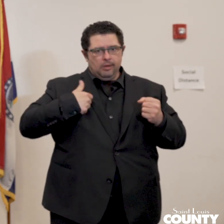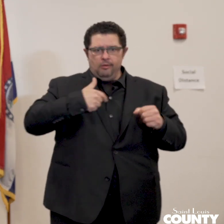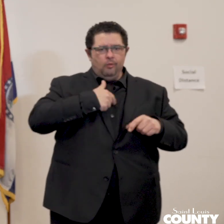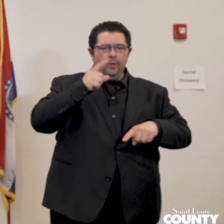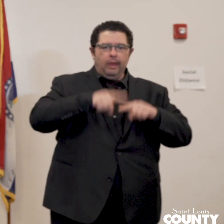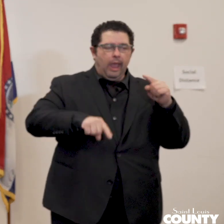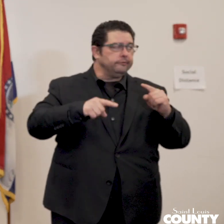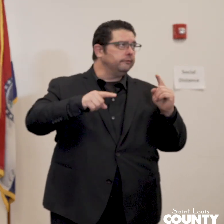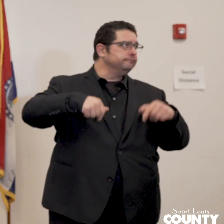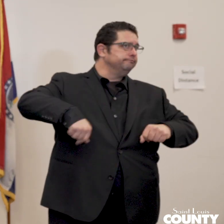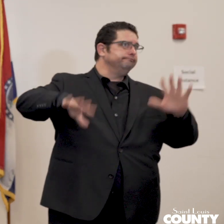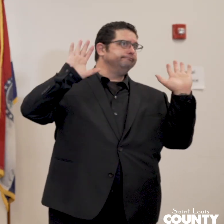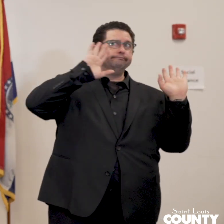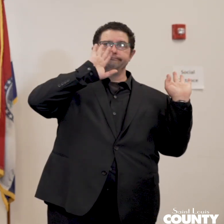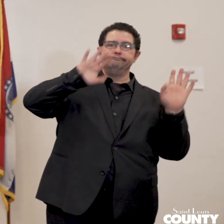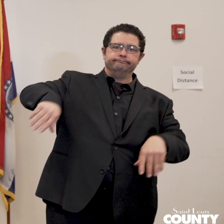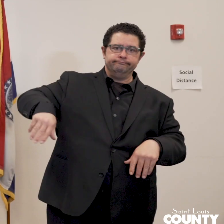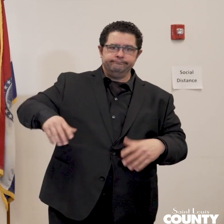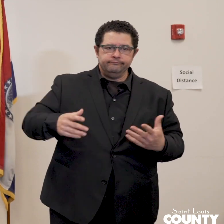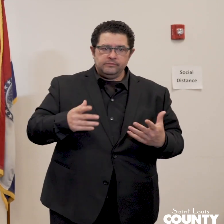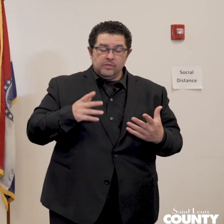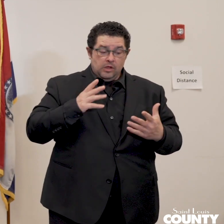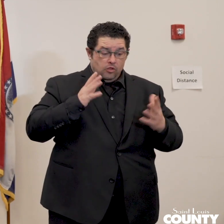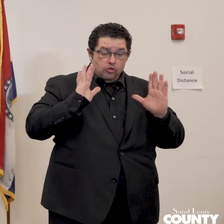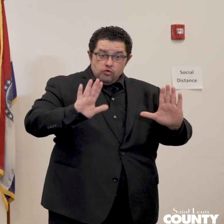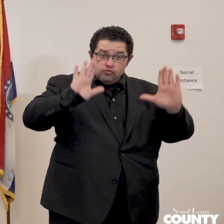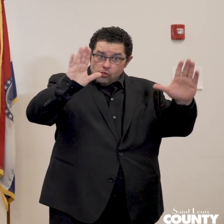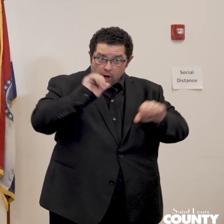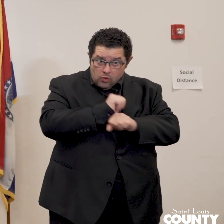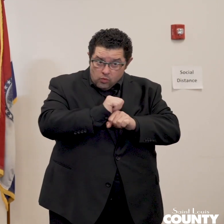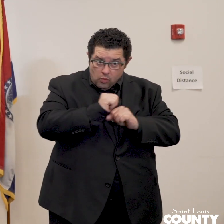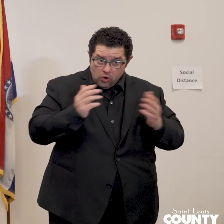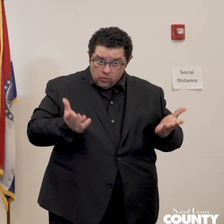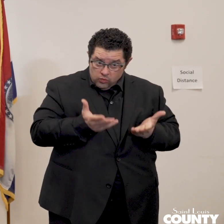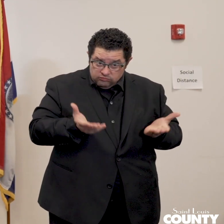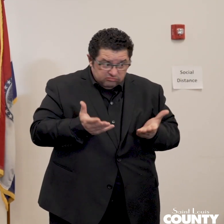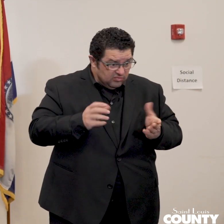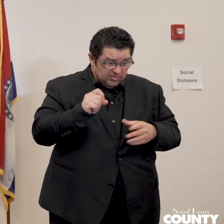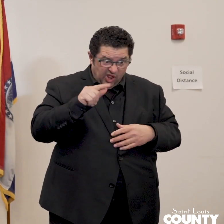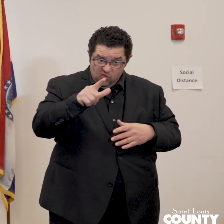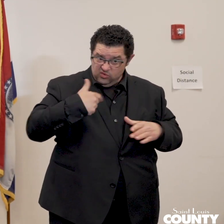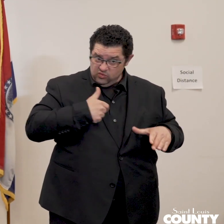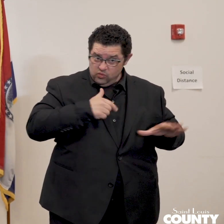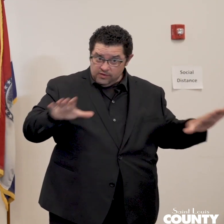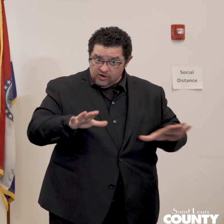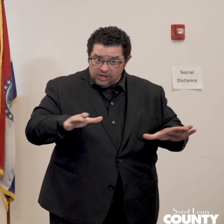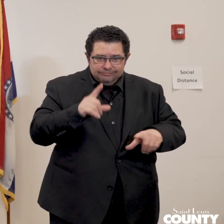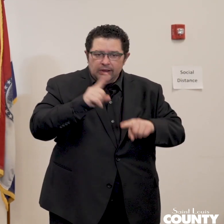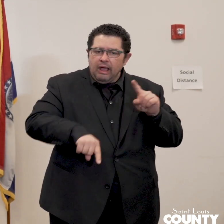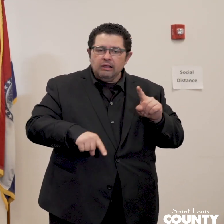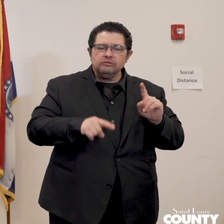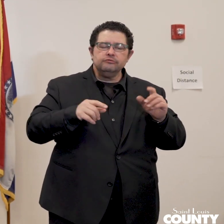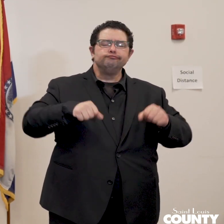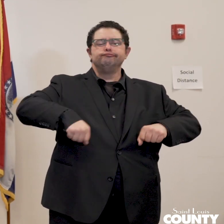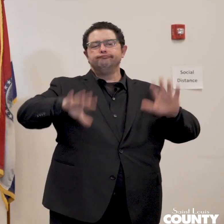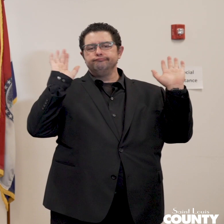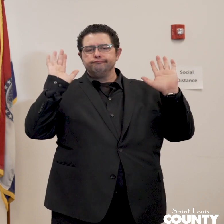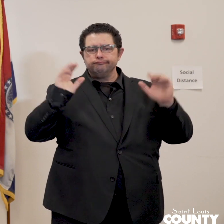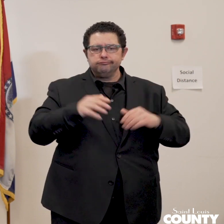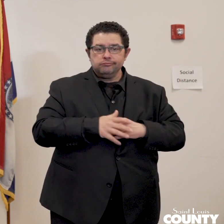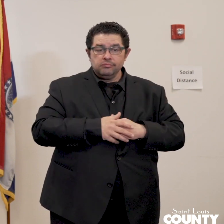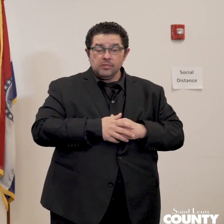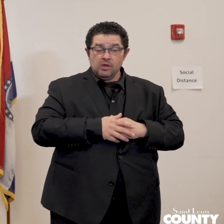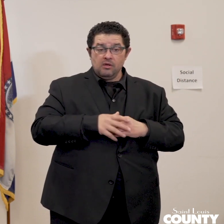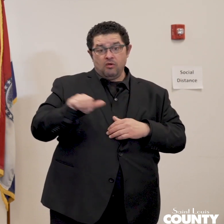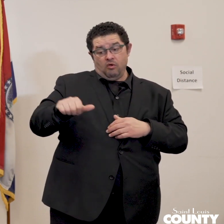and we can't do all the great collaborative work that we've done here in St. Louis. We've seen how this virus has affected the coasts